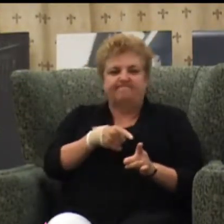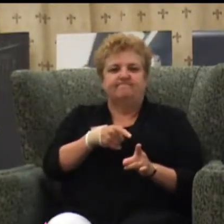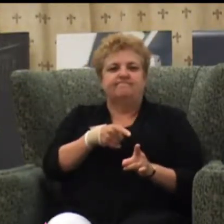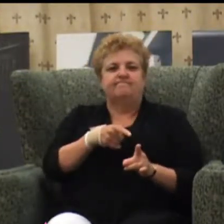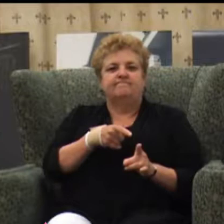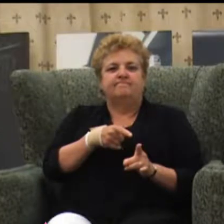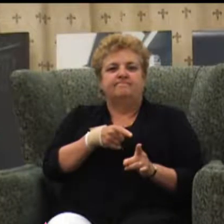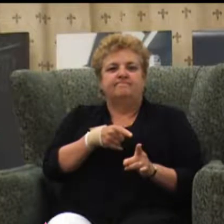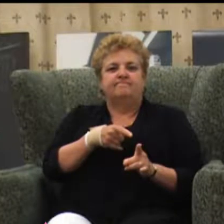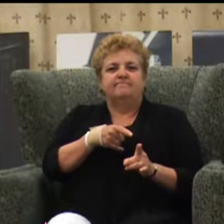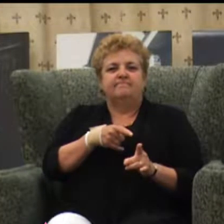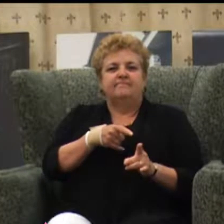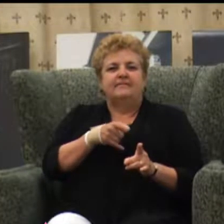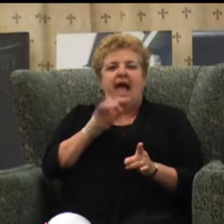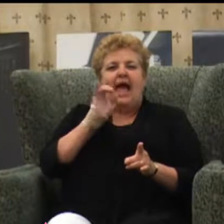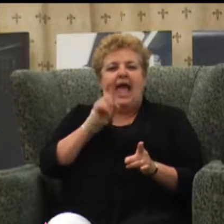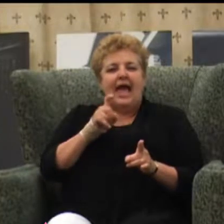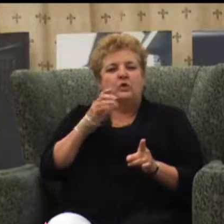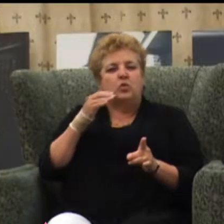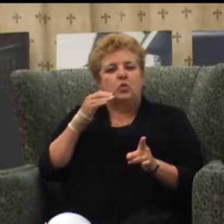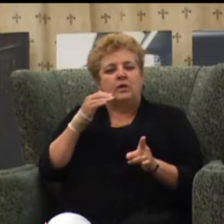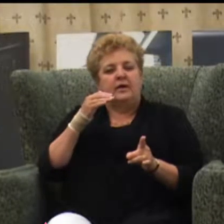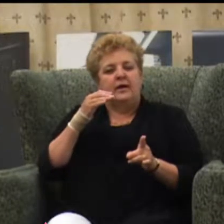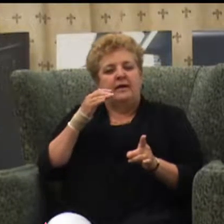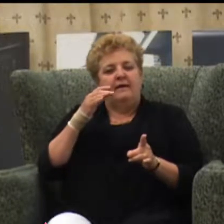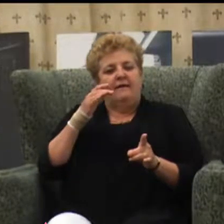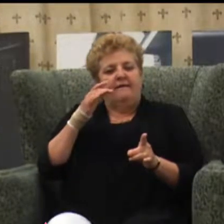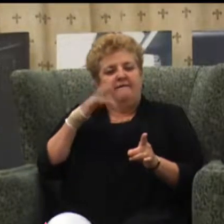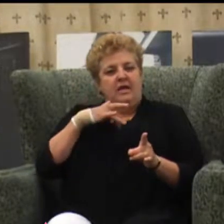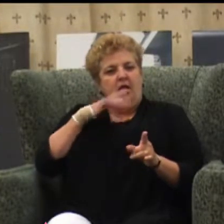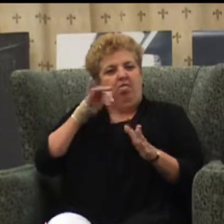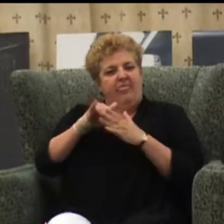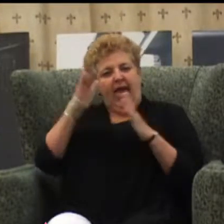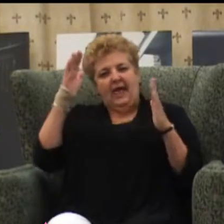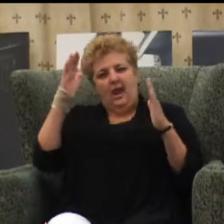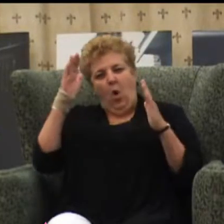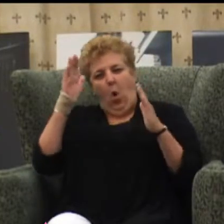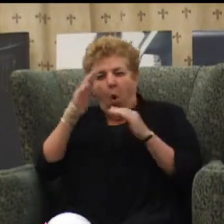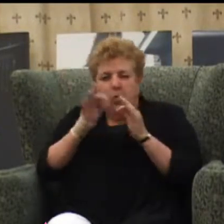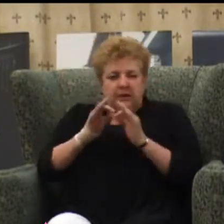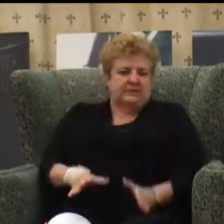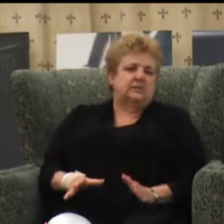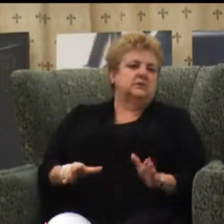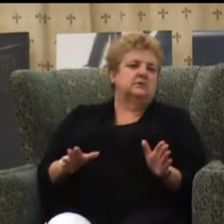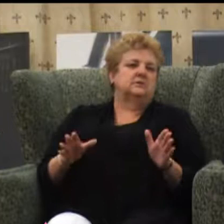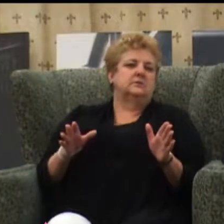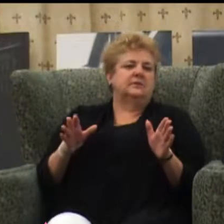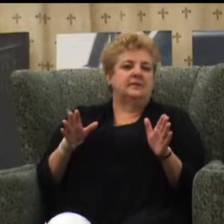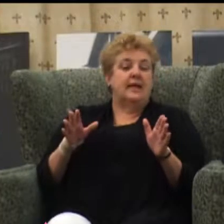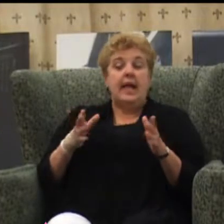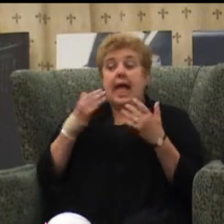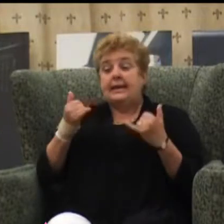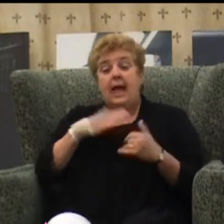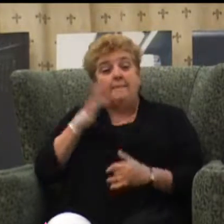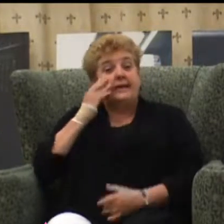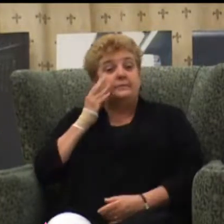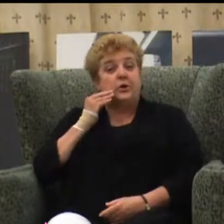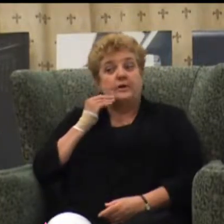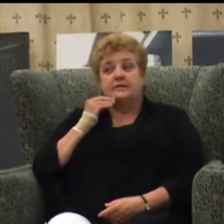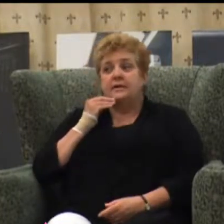I had to get to that place of hopelessness. And, you know, my experience now is that I could write all day long